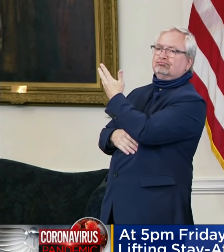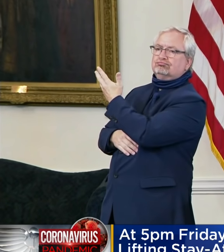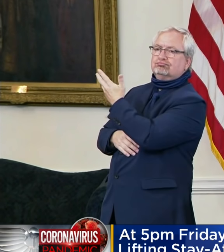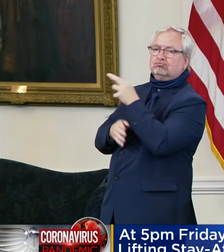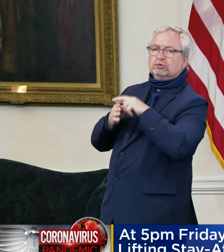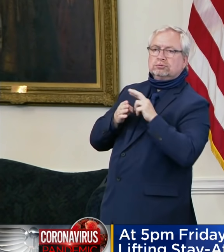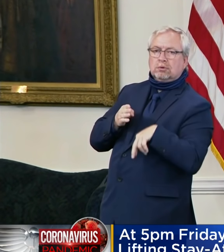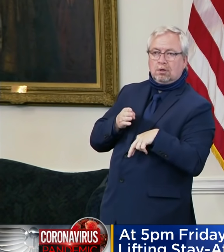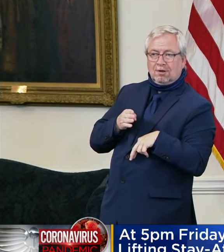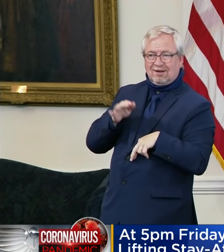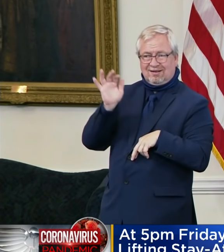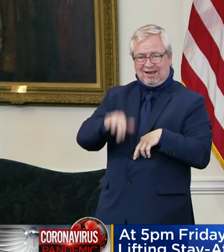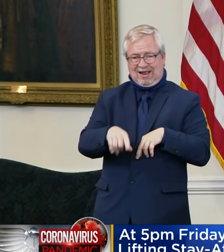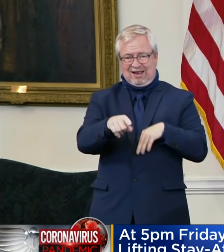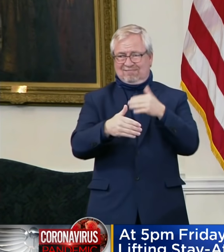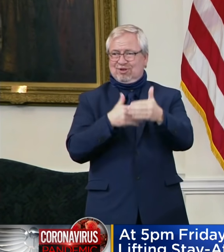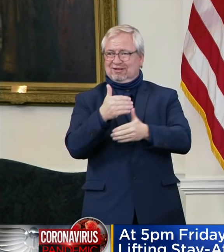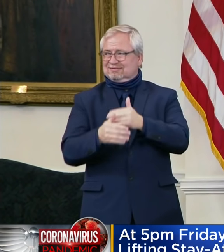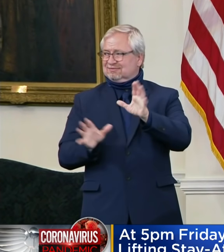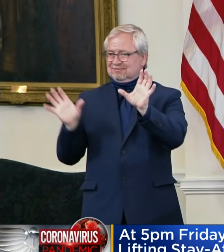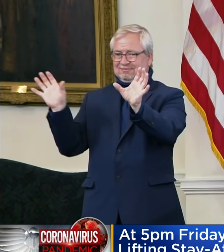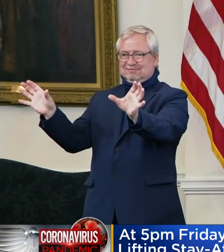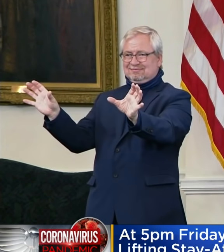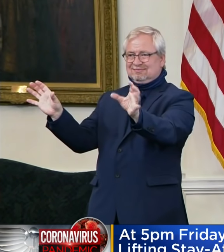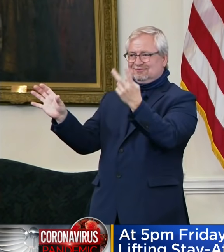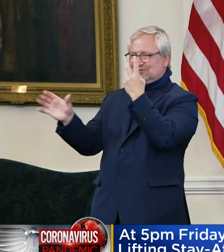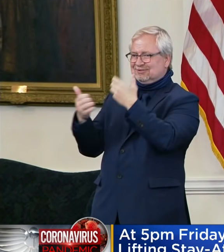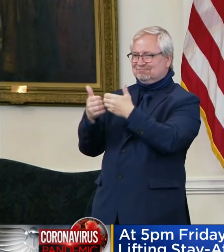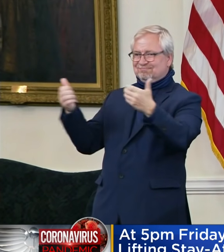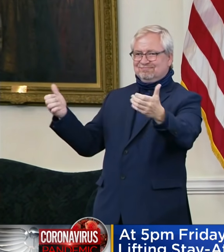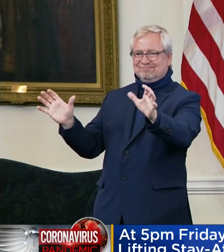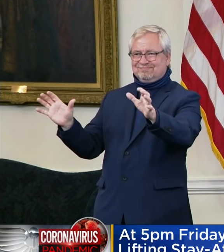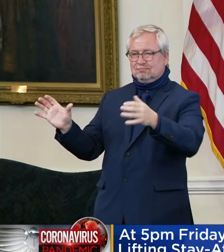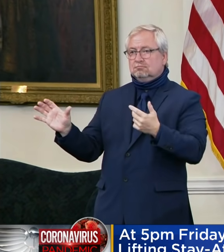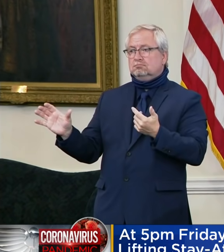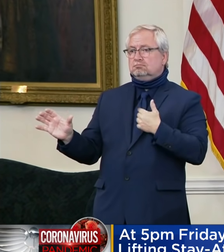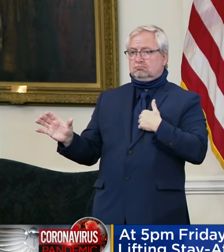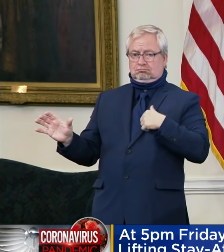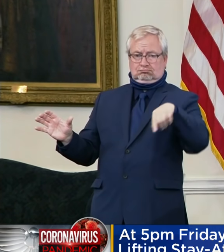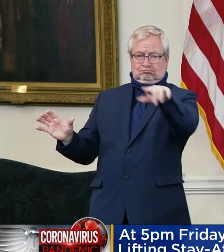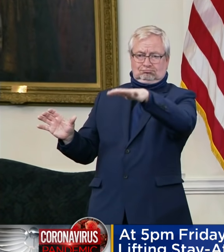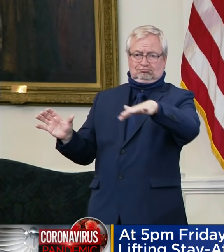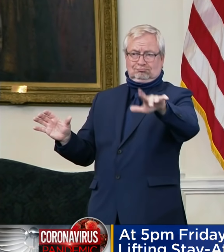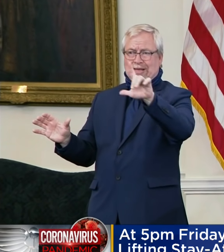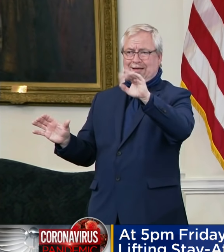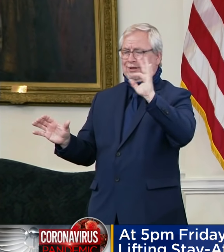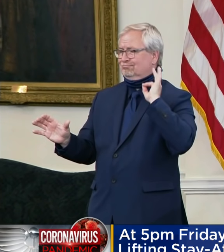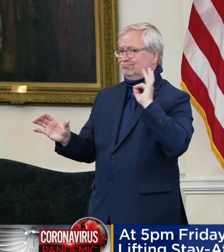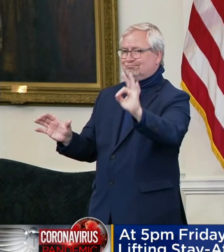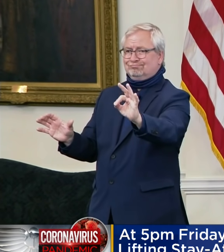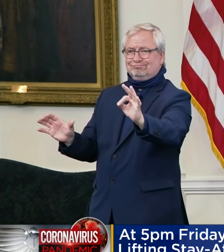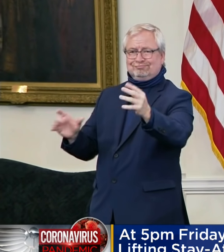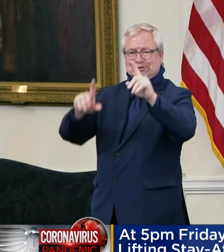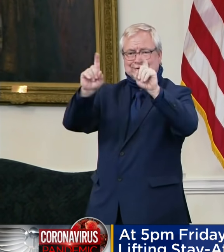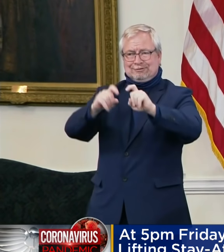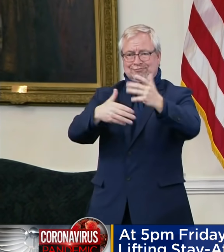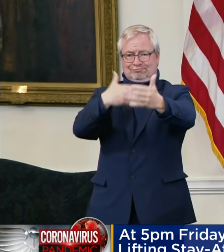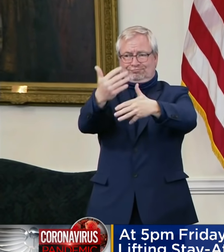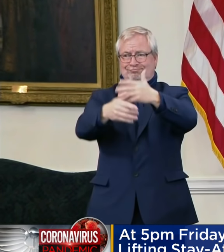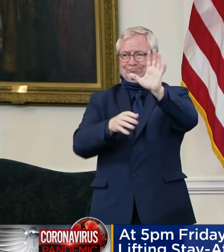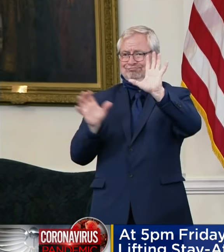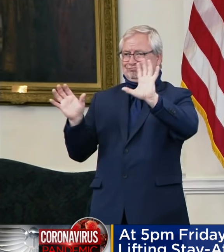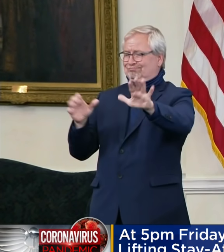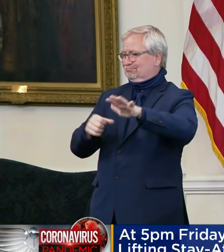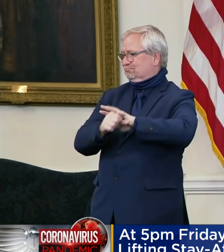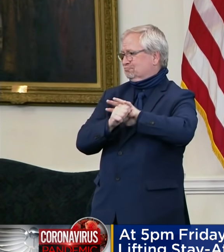So we've been great and are better than almost anybody in the country on test kits. As I said when I made the